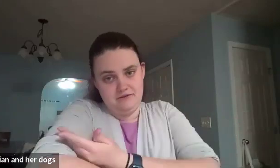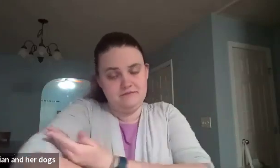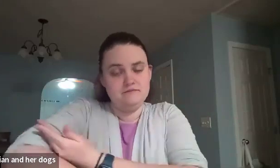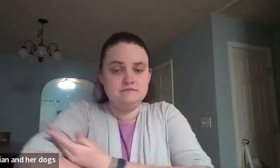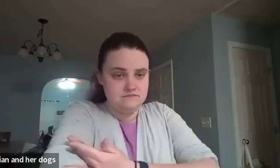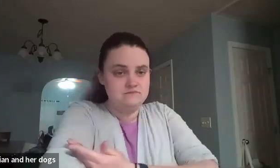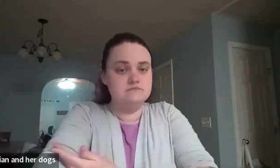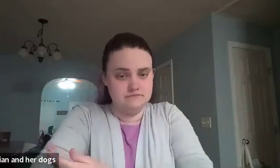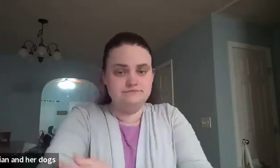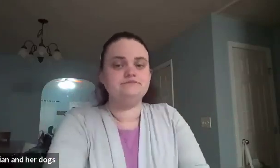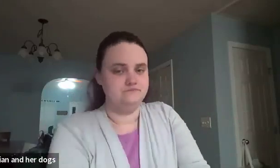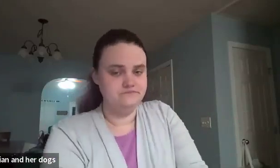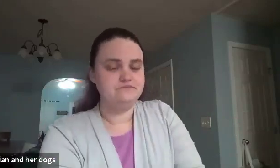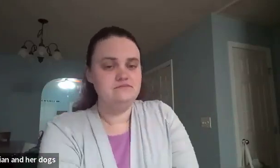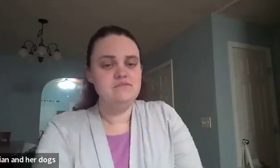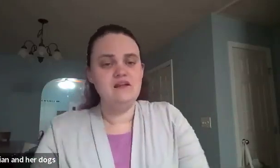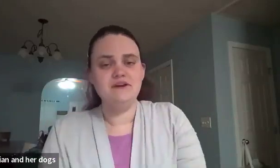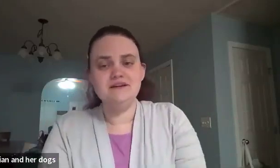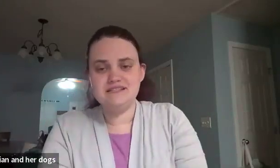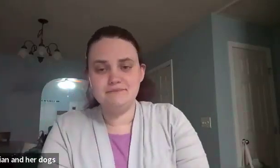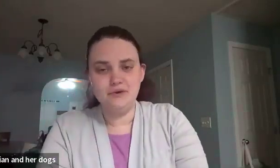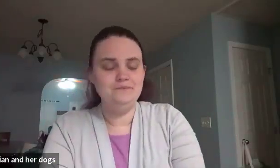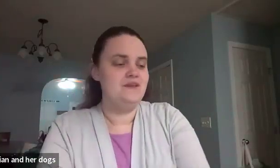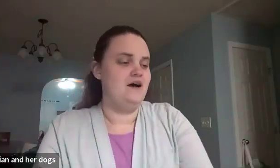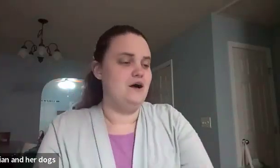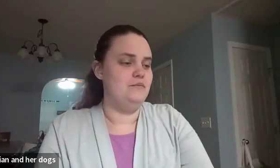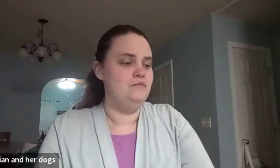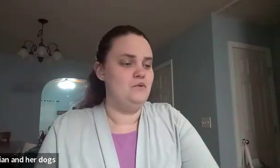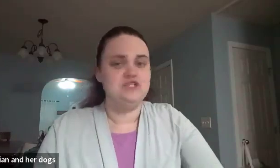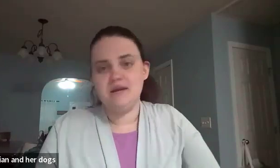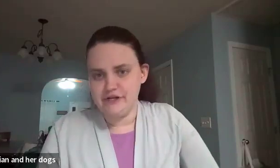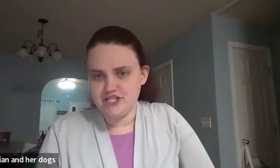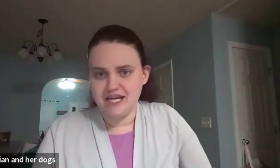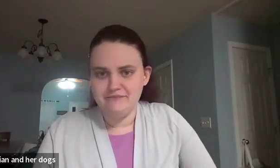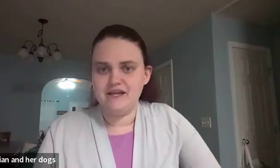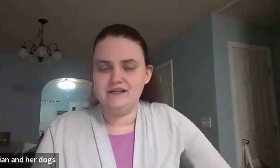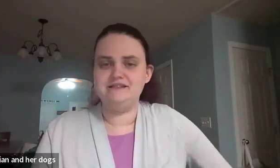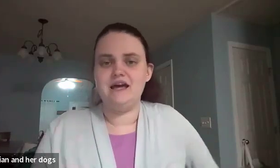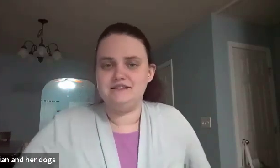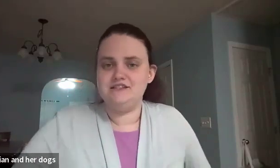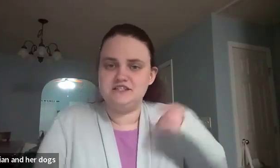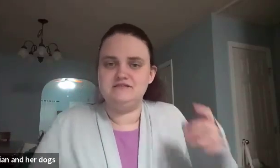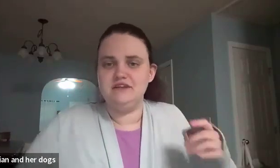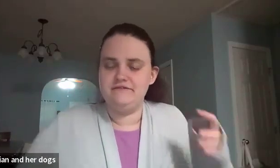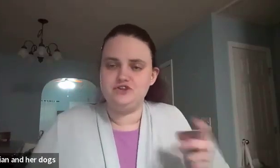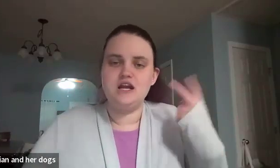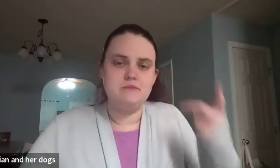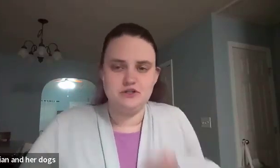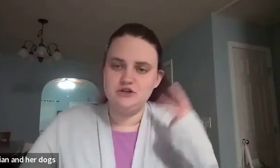baby. Hmm. Very simple, which I appreciate because that's just, if you're trying to remember two